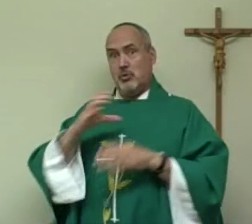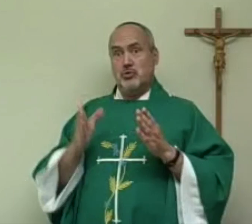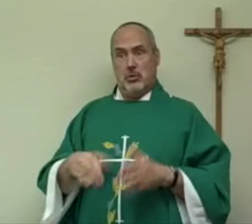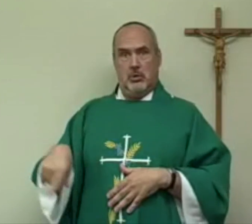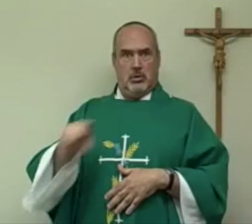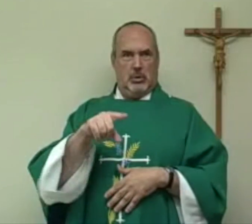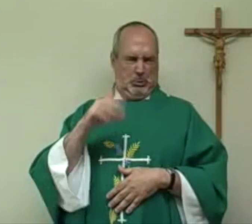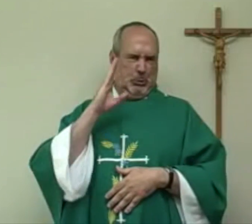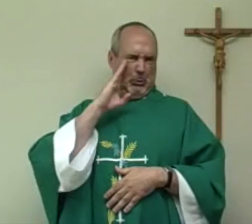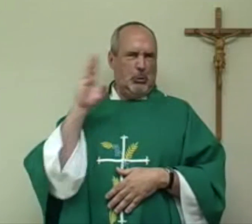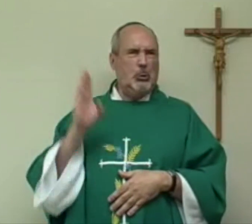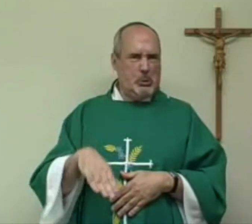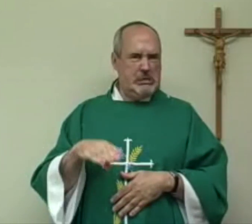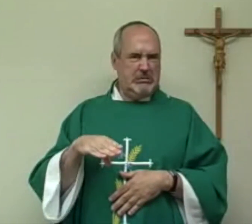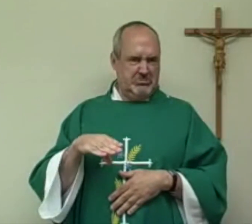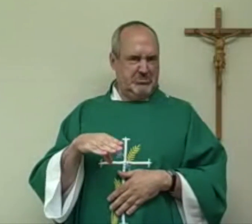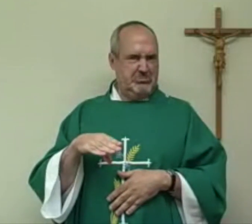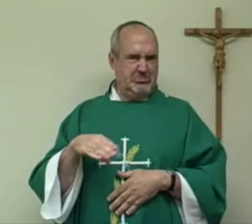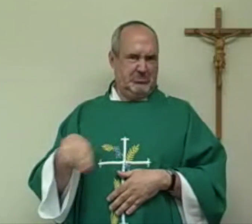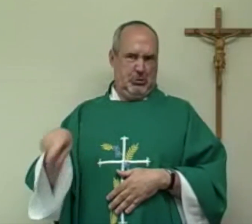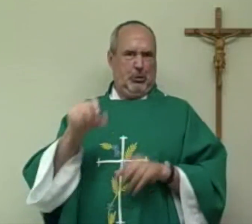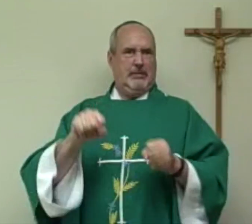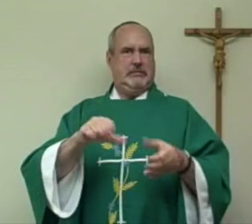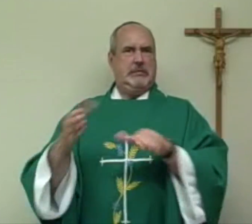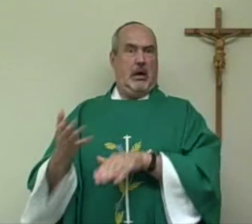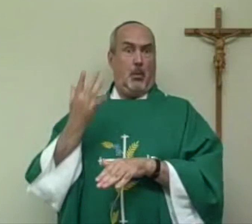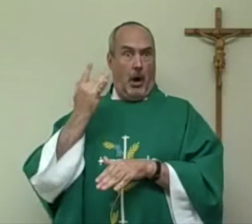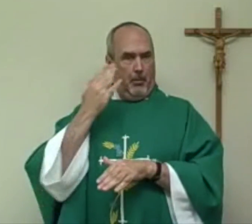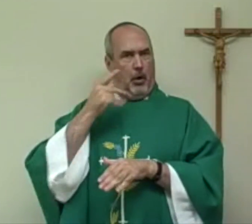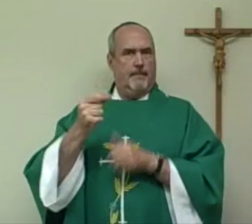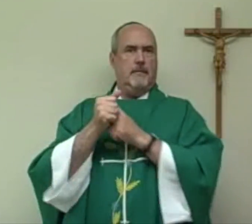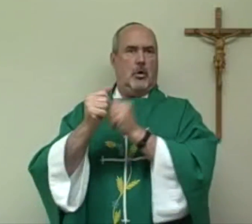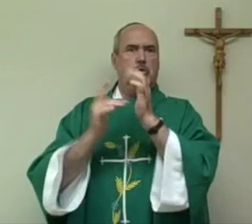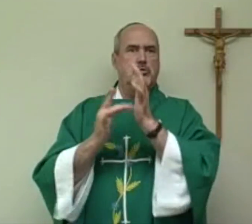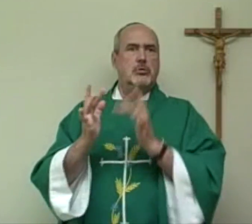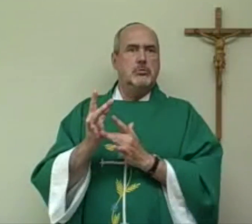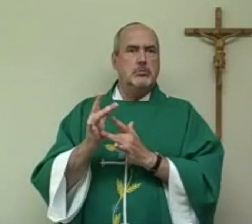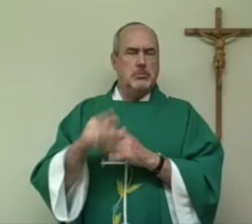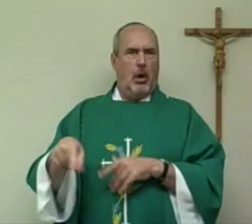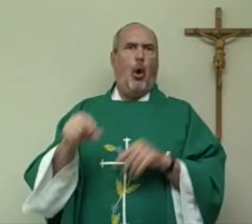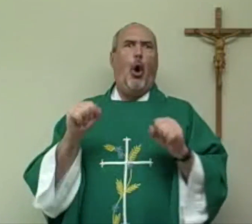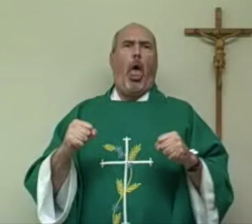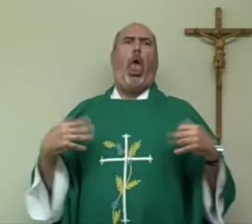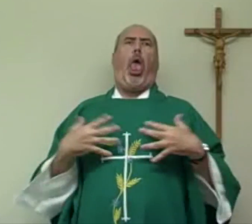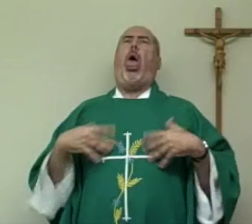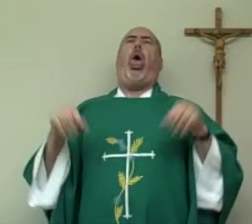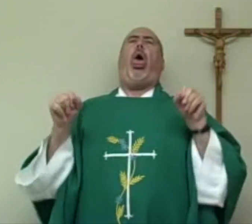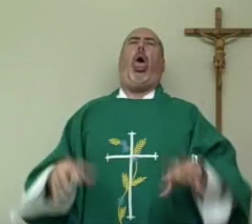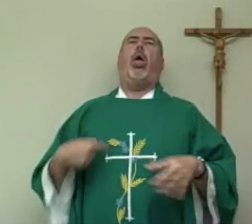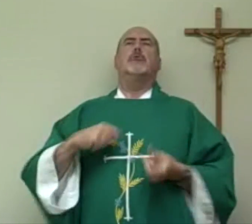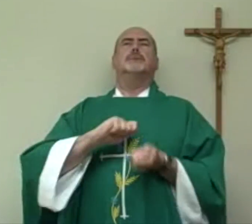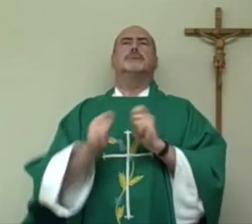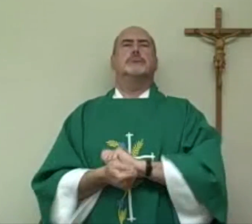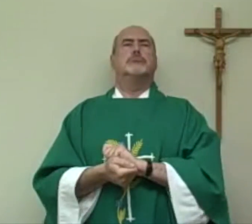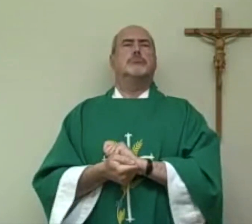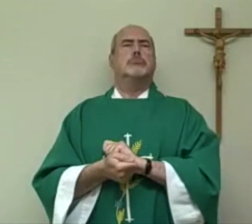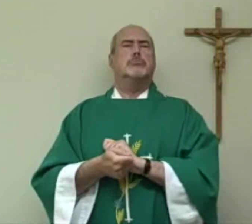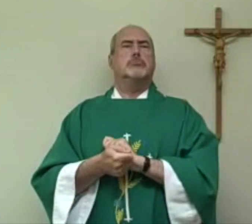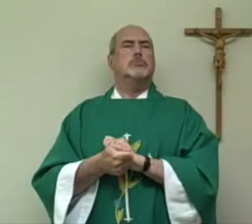Libyan Christians and Egyptian Christians, they knew that they could be put to death for following Jesus. But they